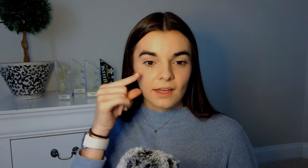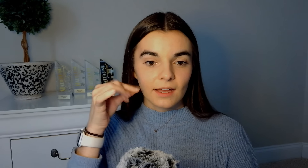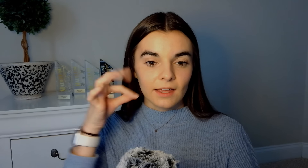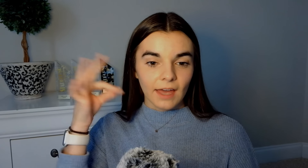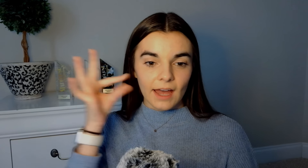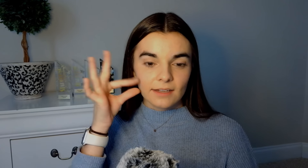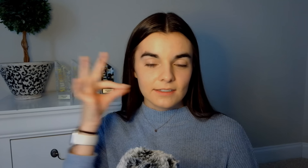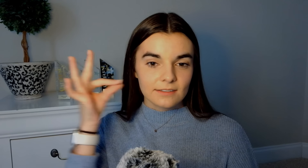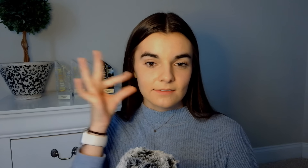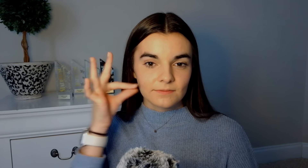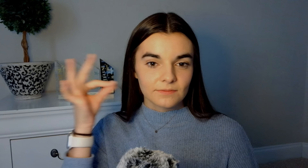cat,